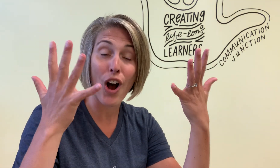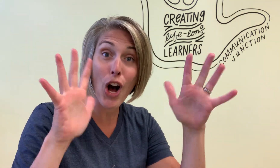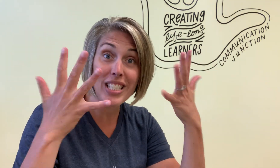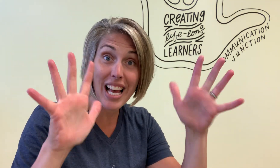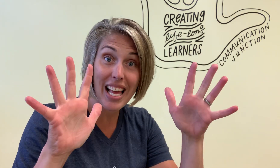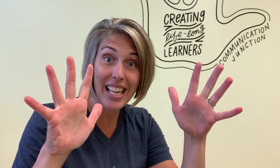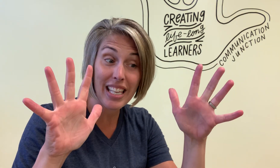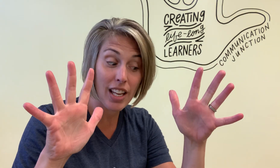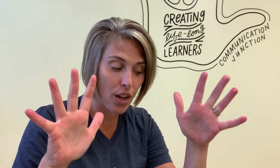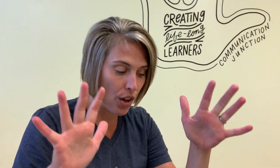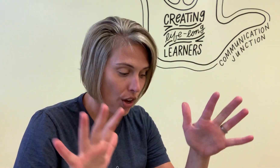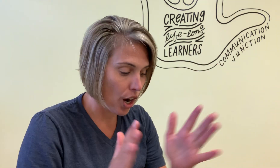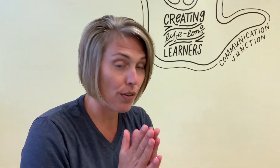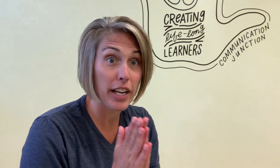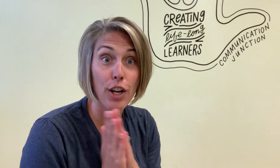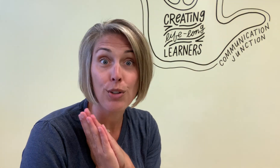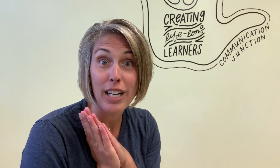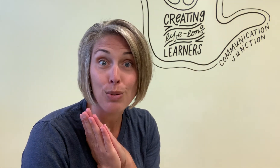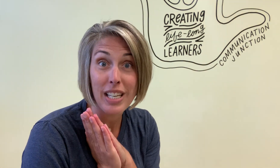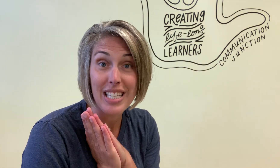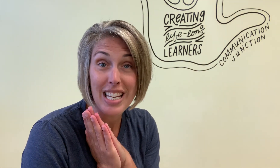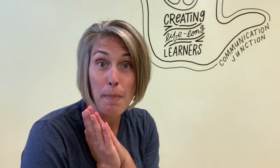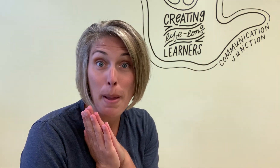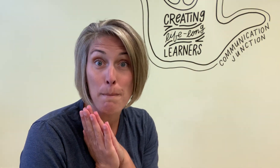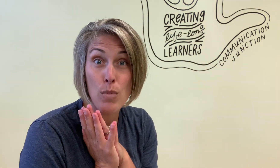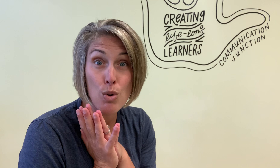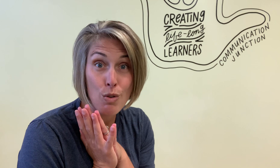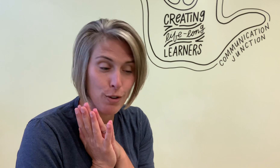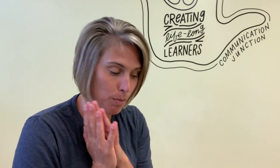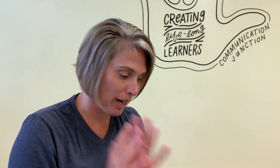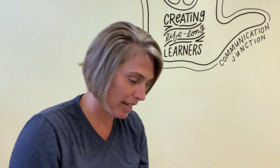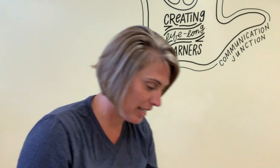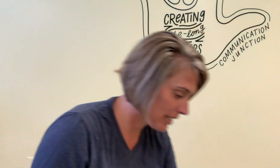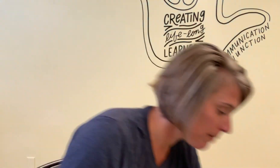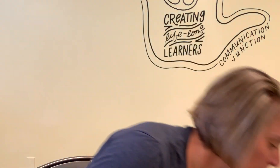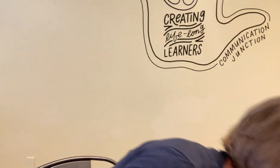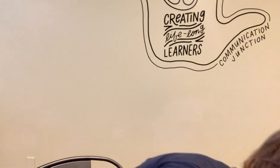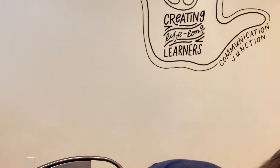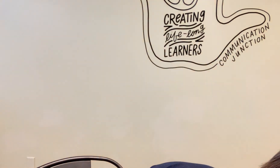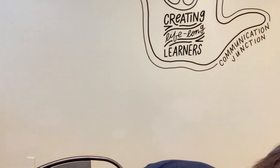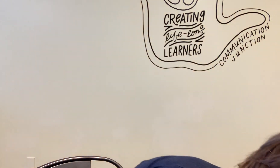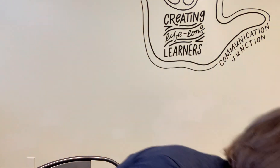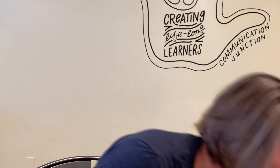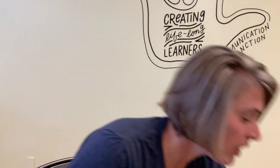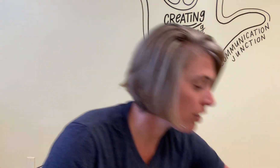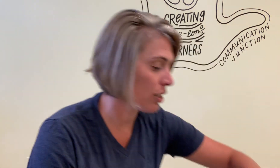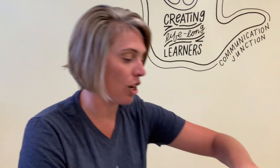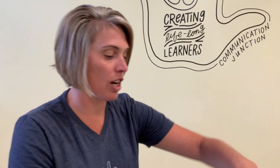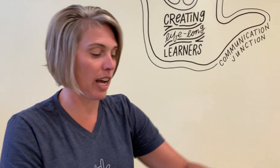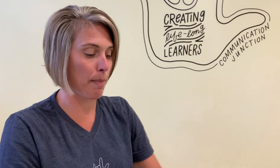All done. All right, are you guys ready to get up and move your bodies? We're gonna do a fun little song about